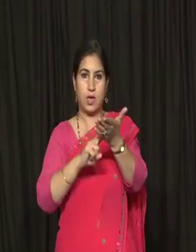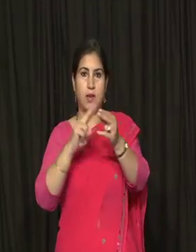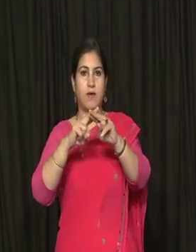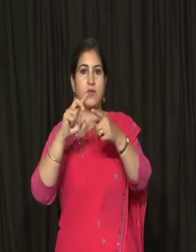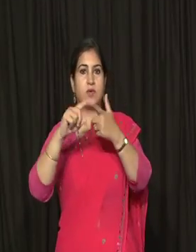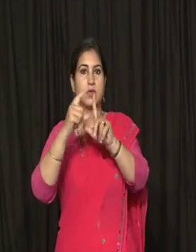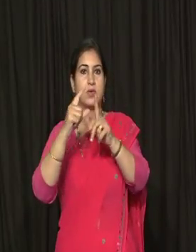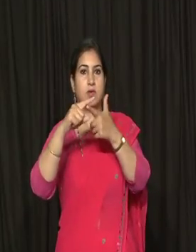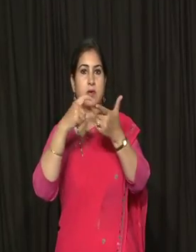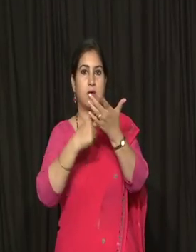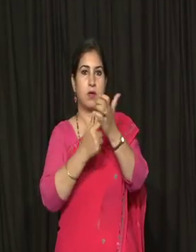This was formed.